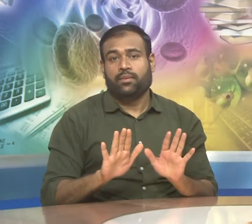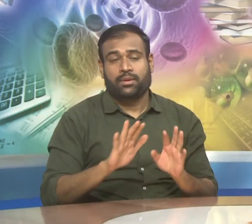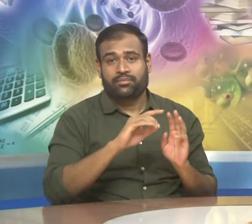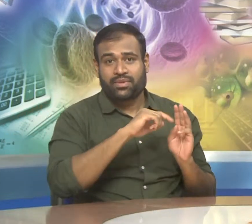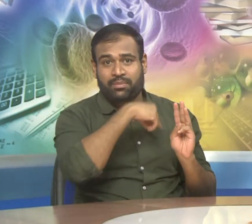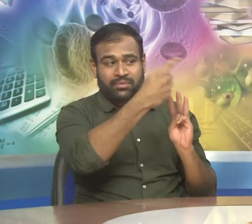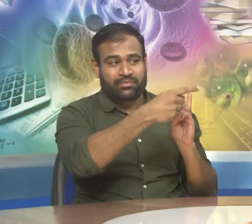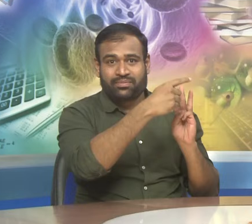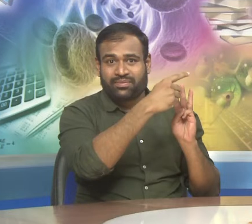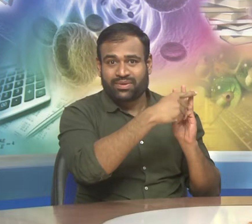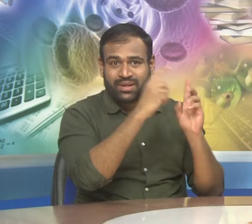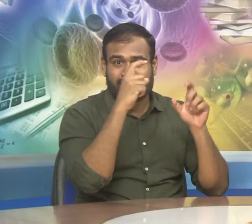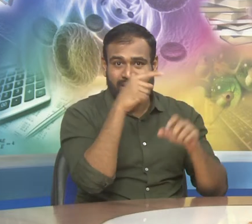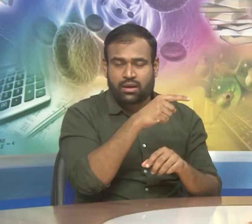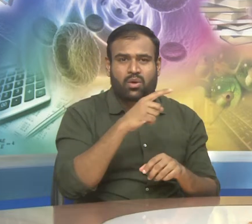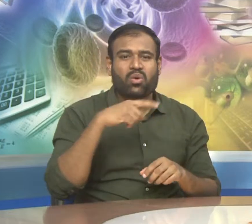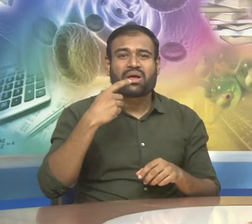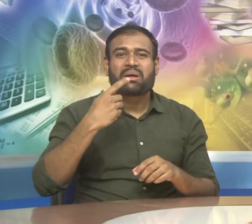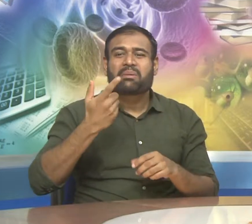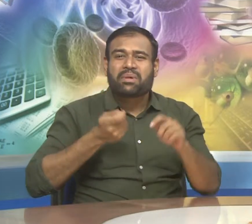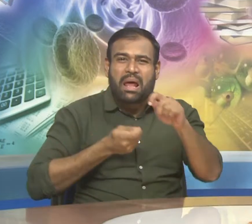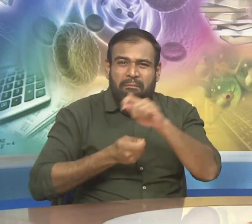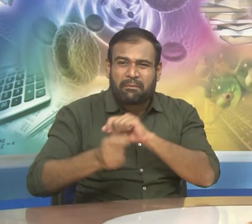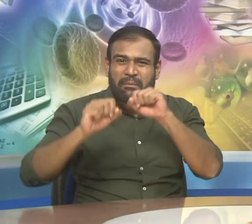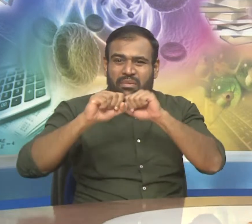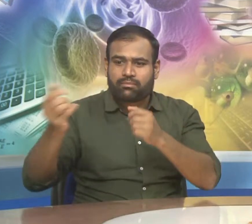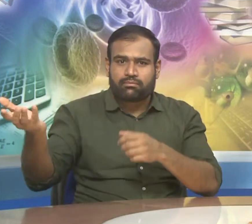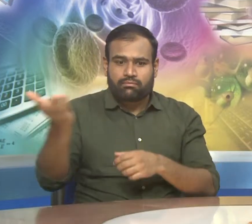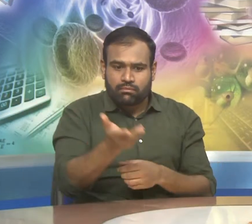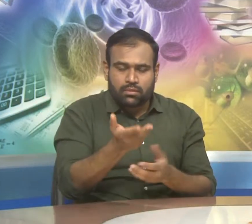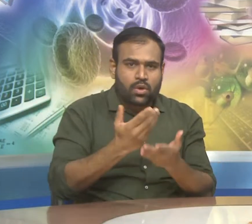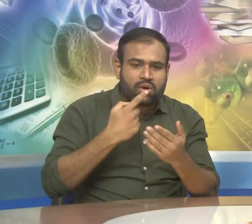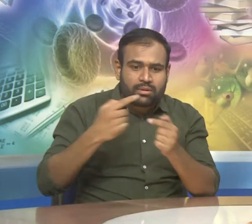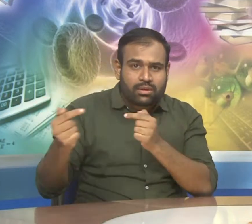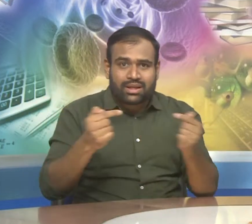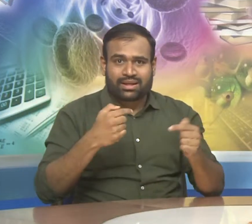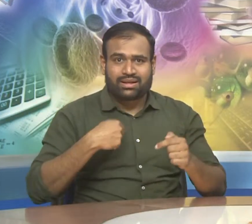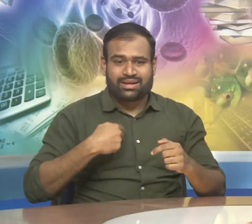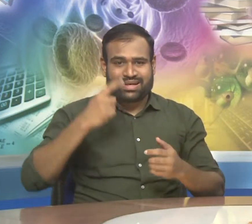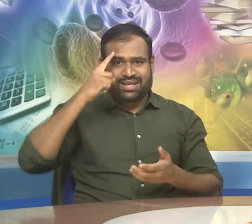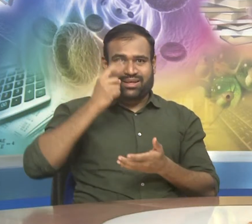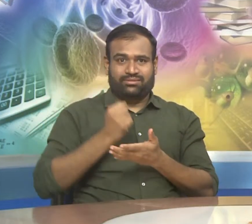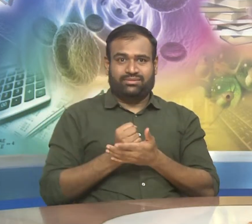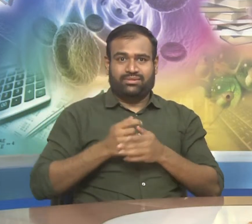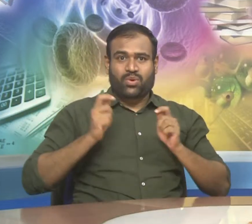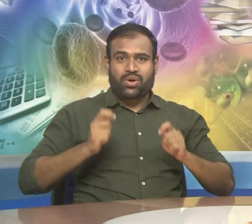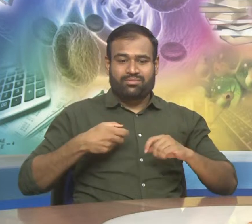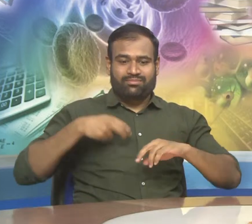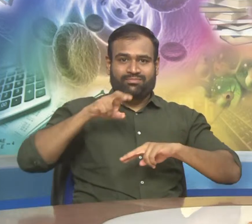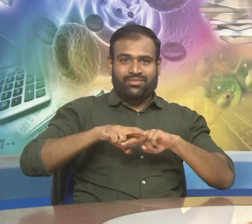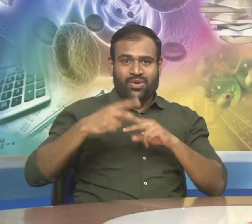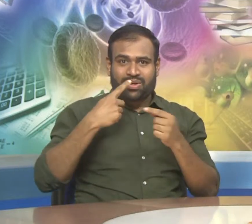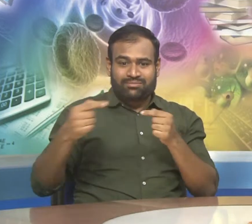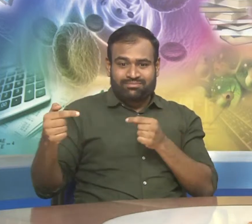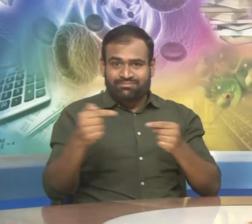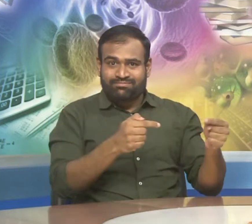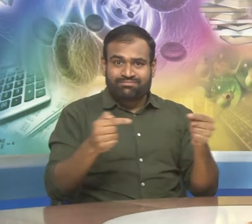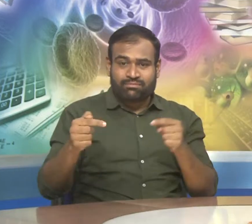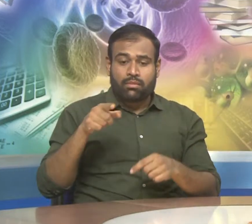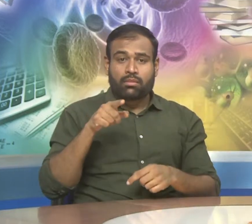In a criminal trial, judiciary listens to the evidence and witnesses and